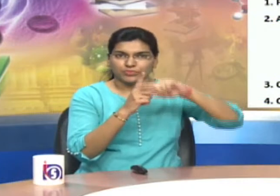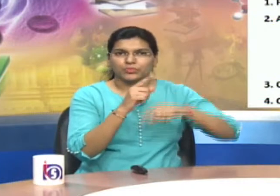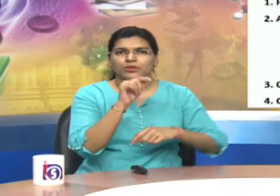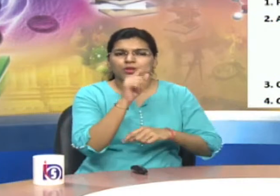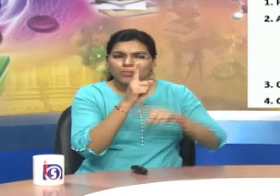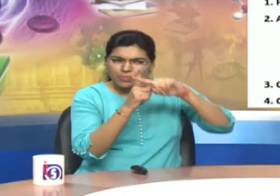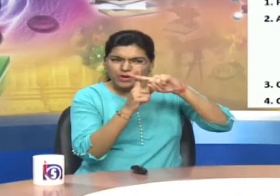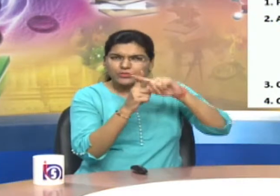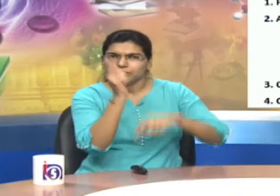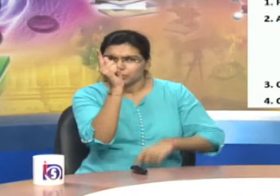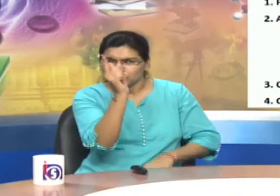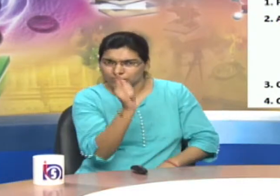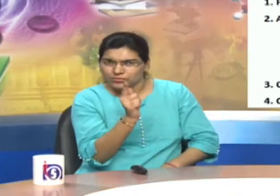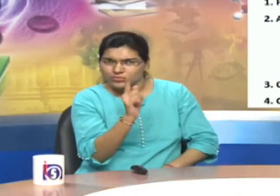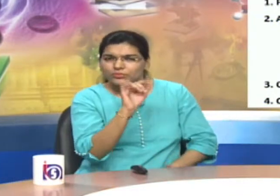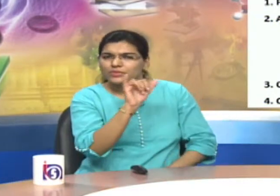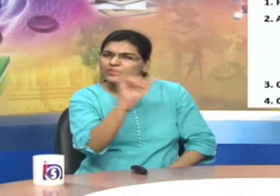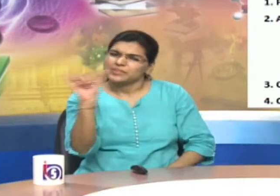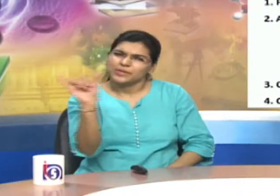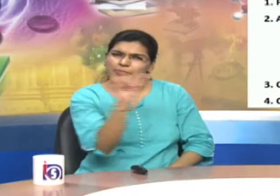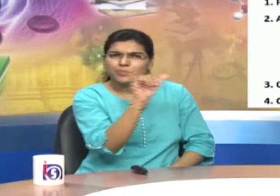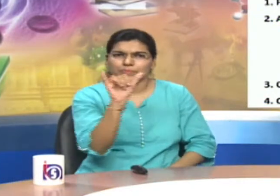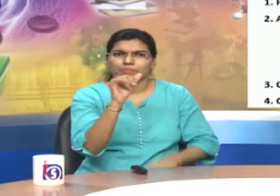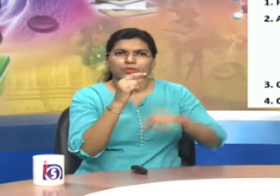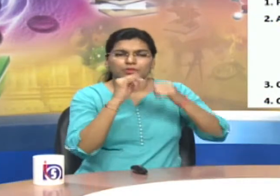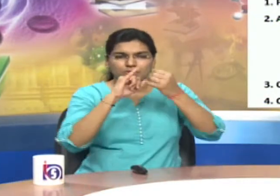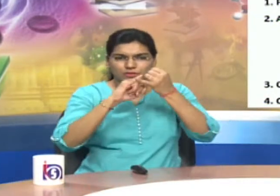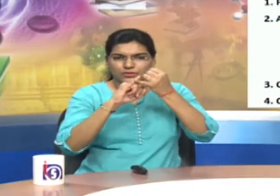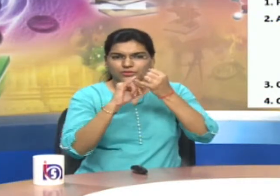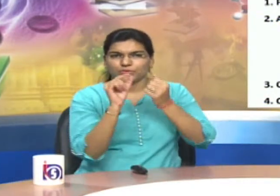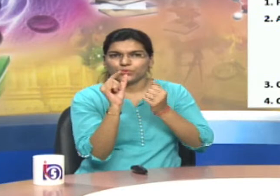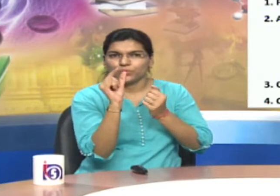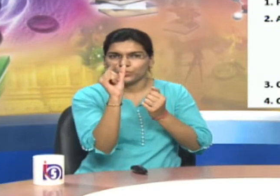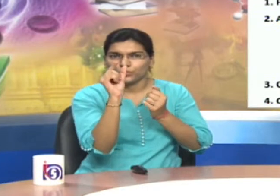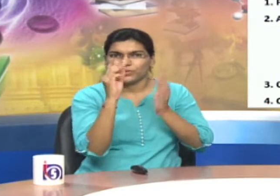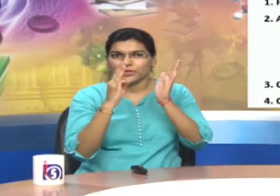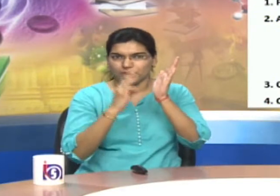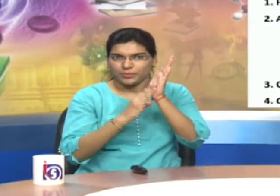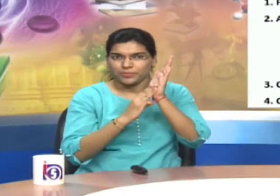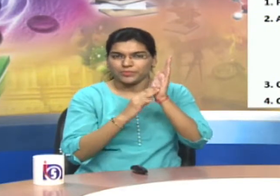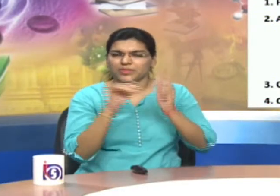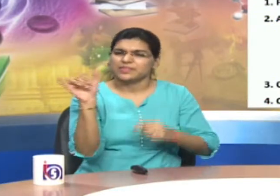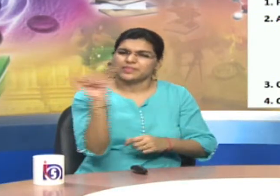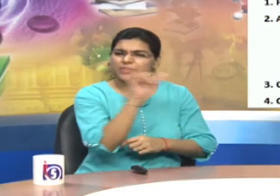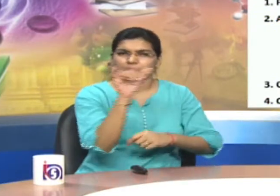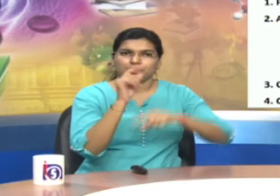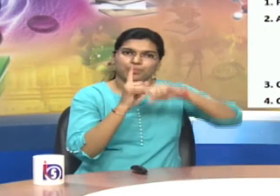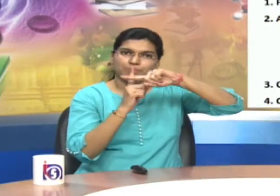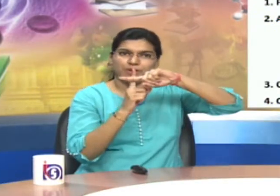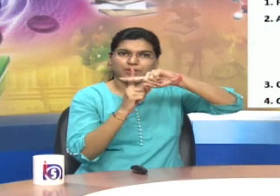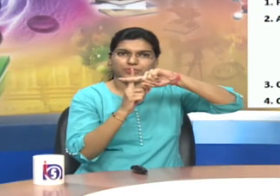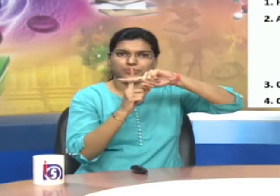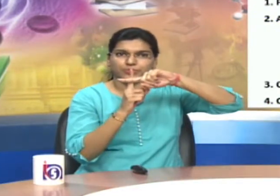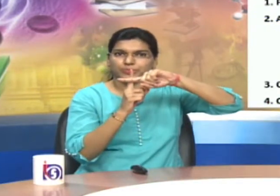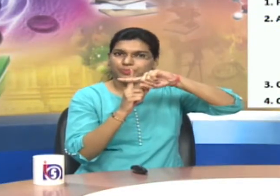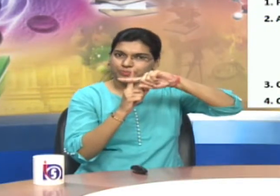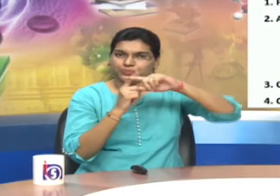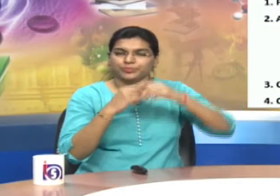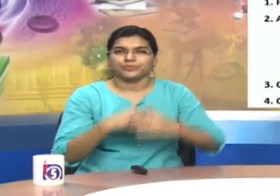addition, or also known as sum. Both has same meaning, S-U-M-S. So that is known